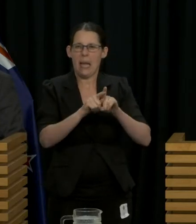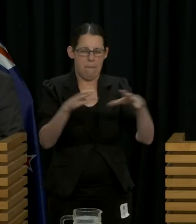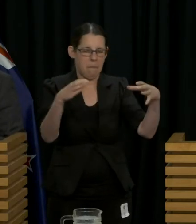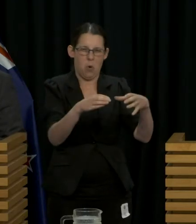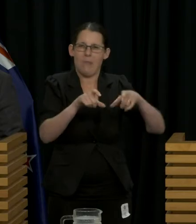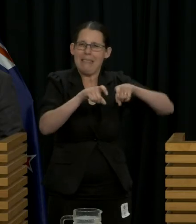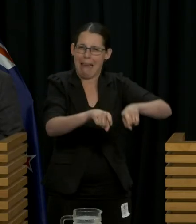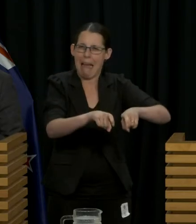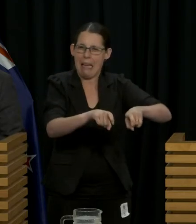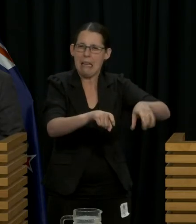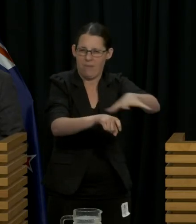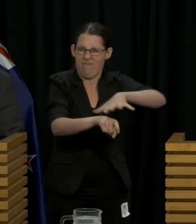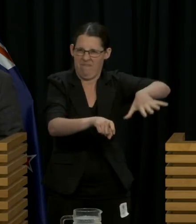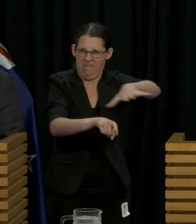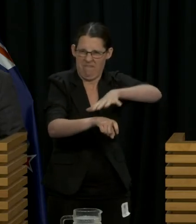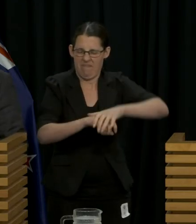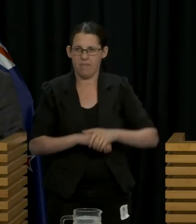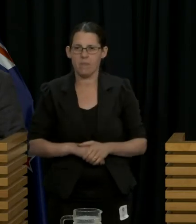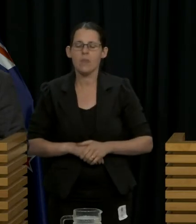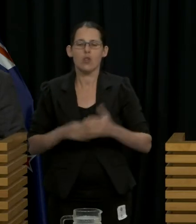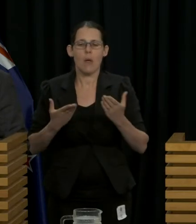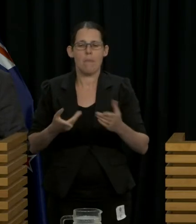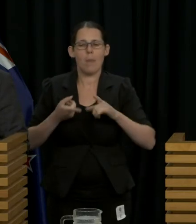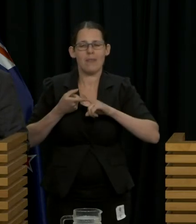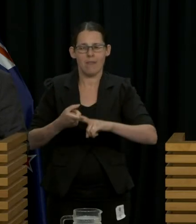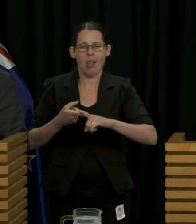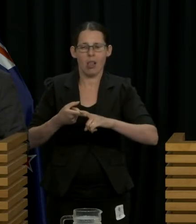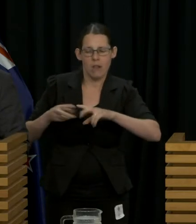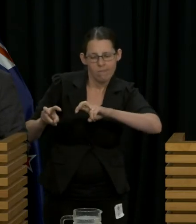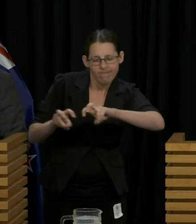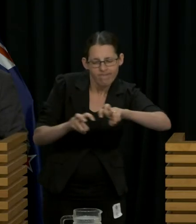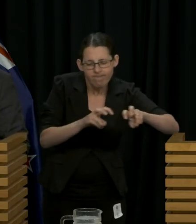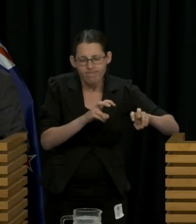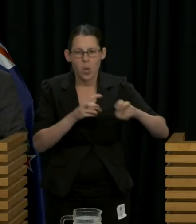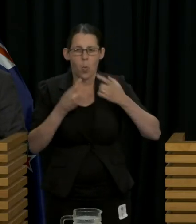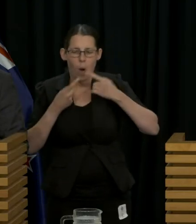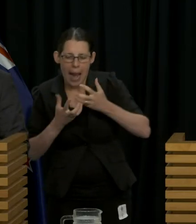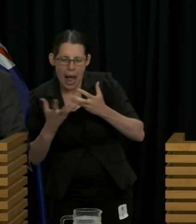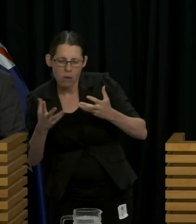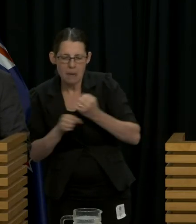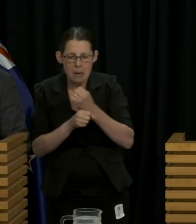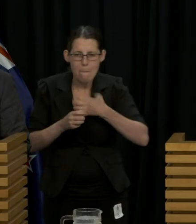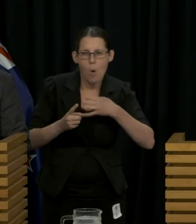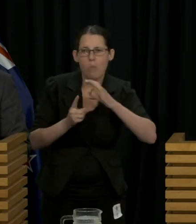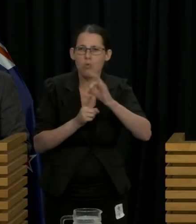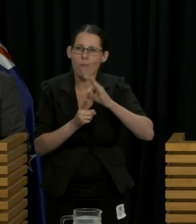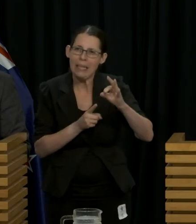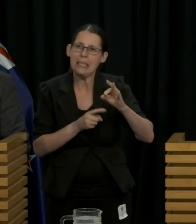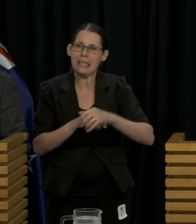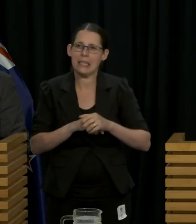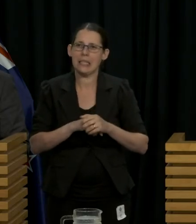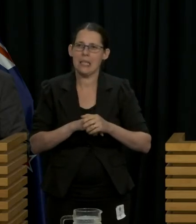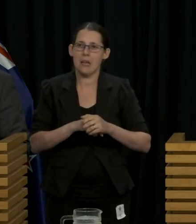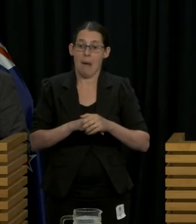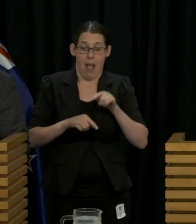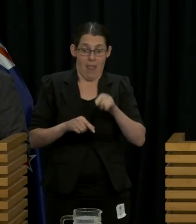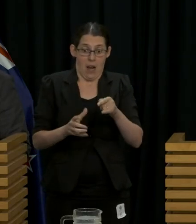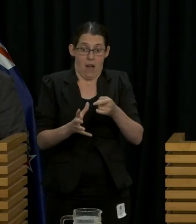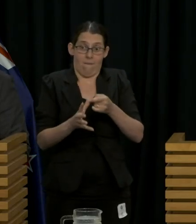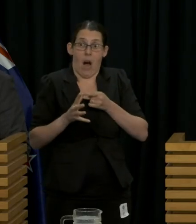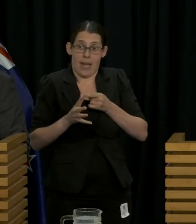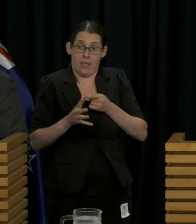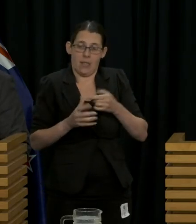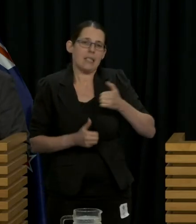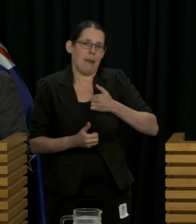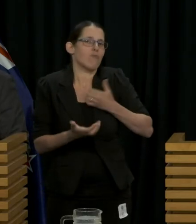there. That includes some detailed modelling, which is why that will take a little bit longer. I'm expecting to get that advice by the end of next